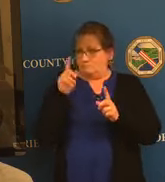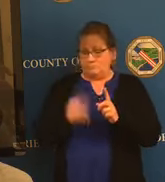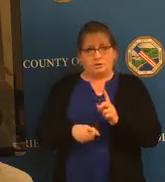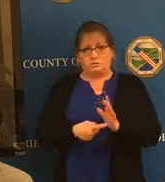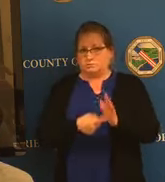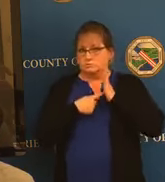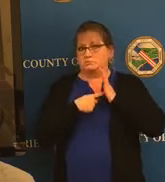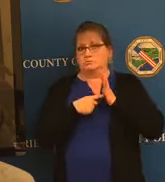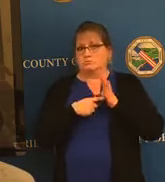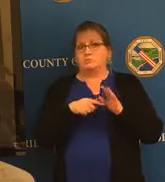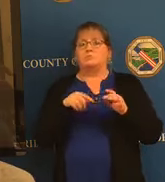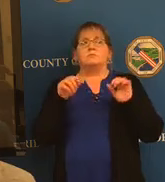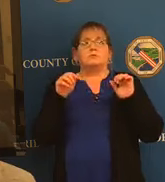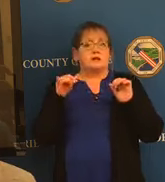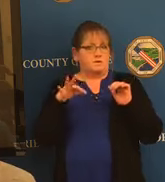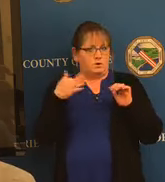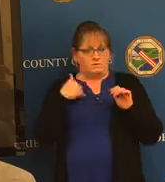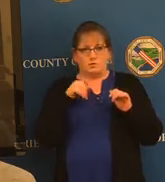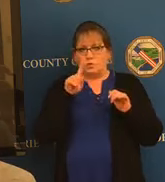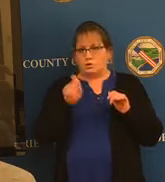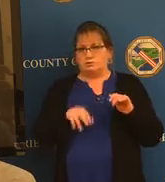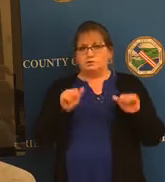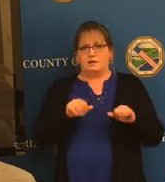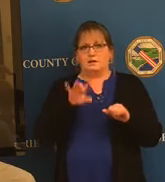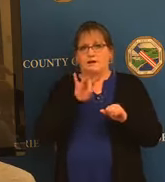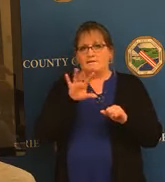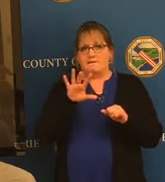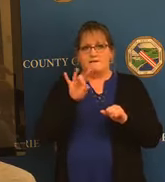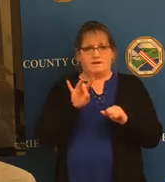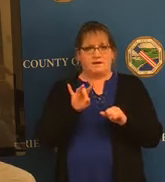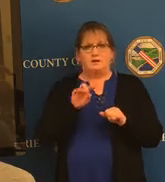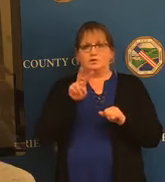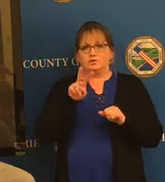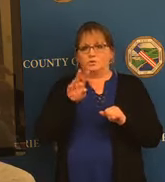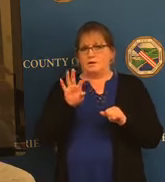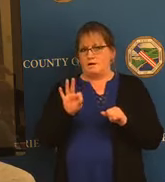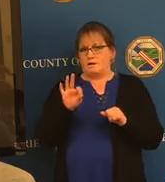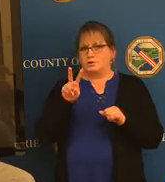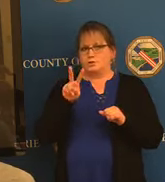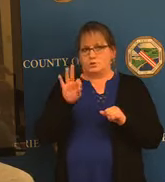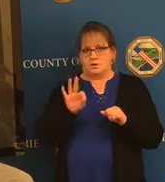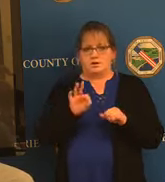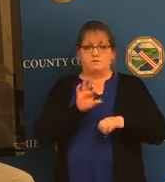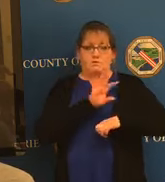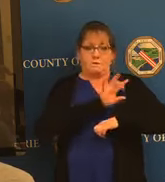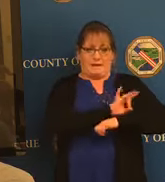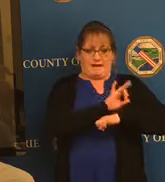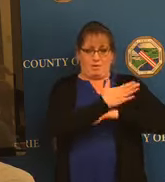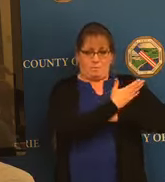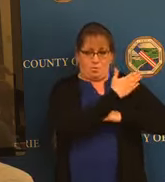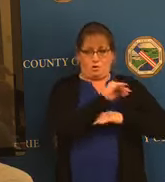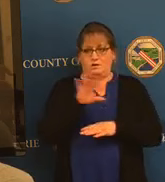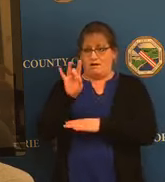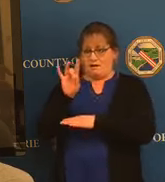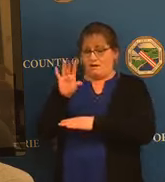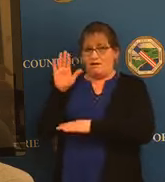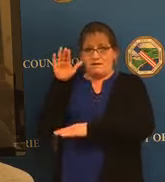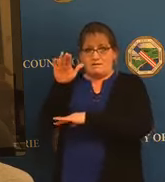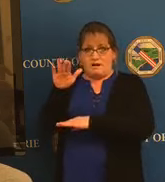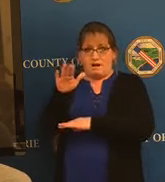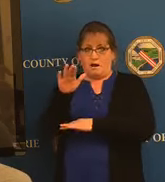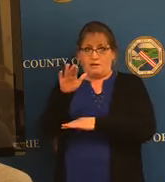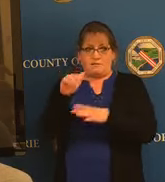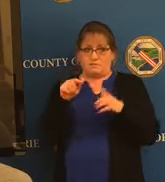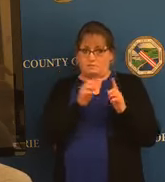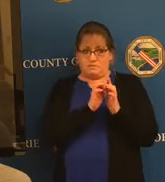center, 858-2929. That's open from 8 a.m. to 8 p.m. There are times that the phones are completely busy,